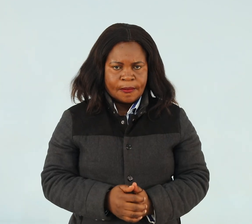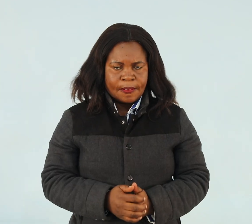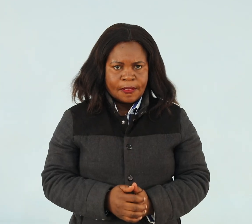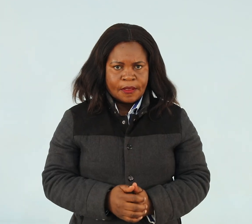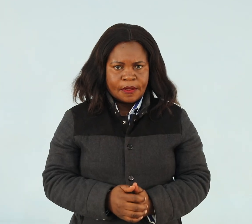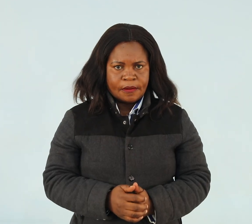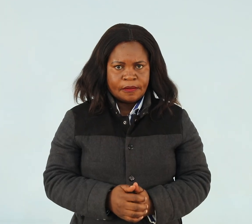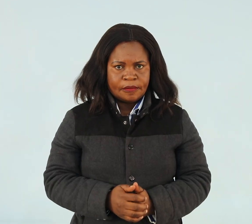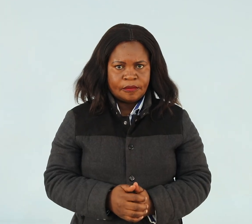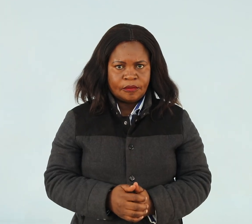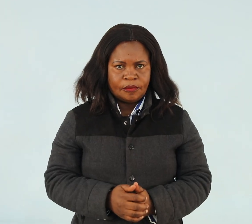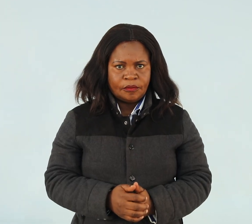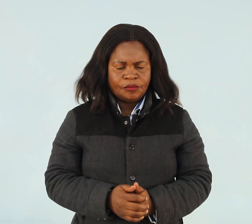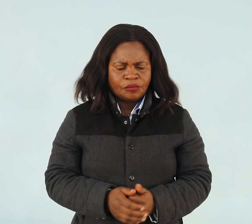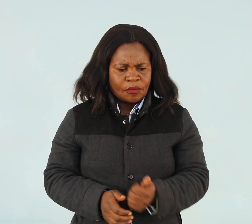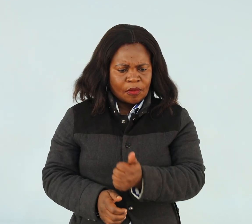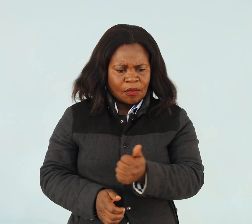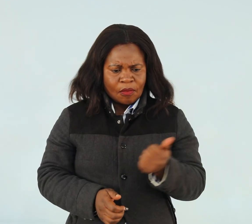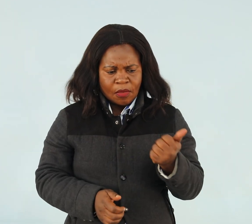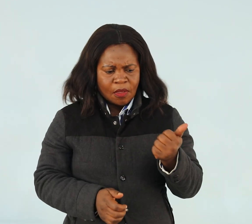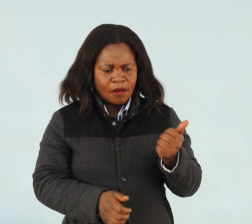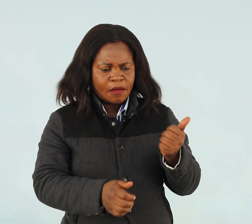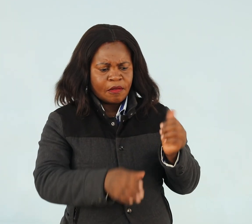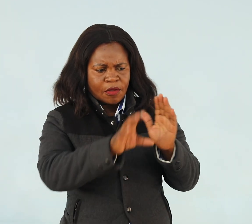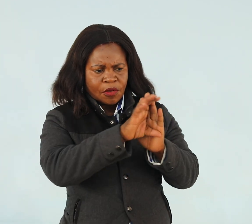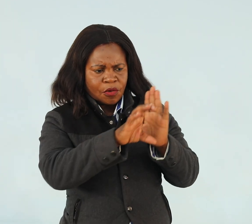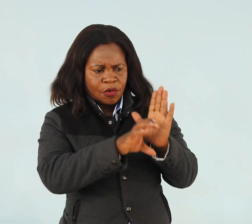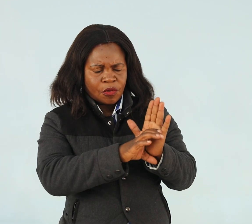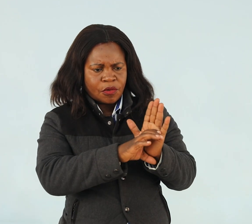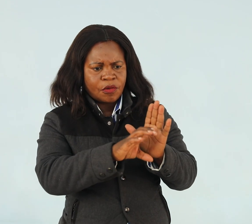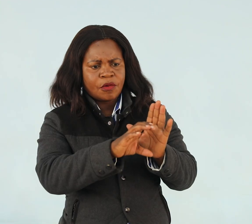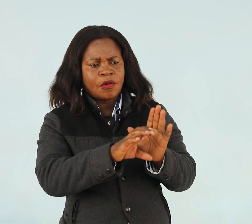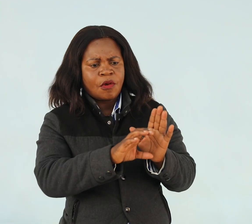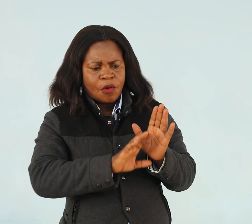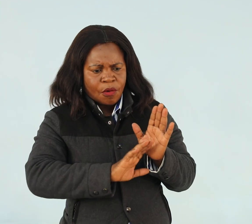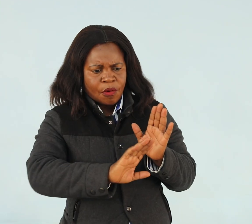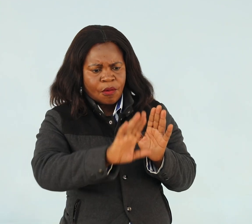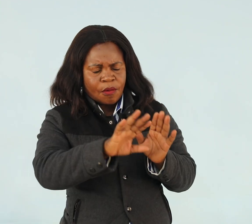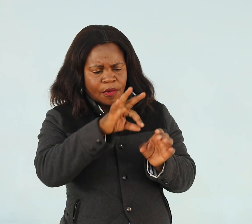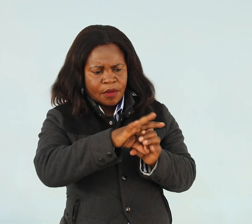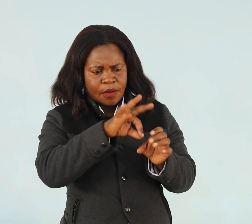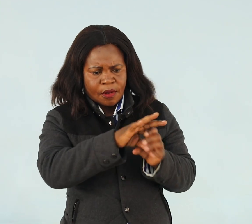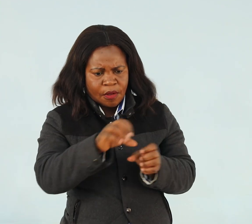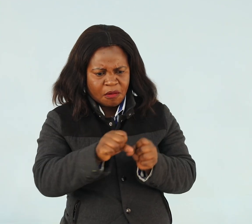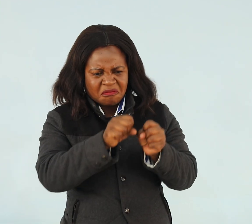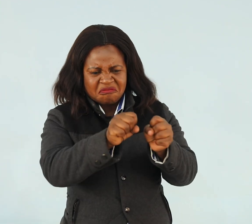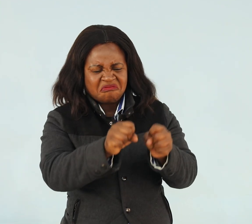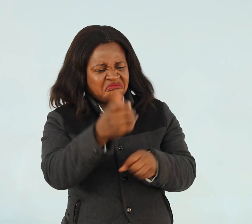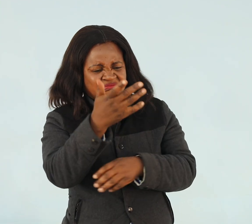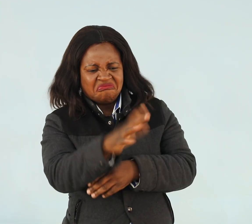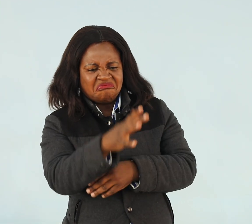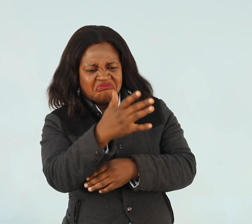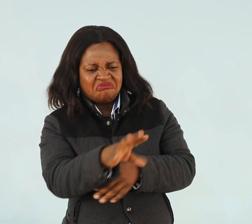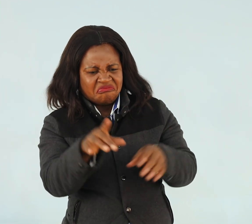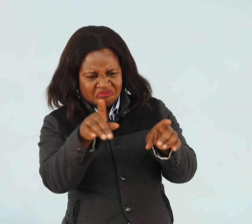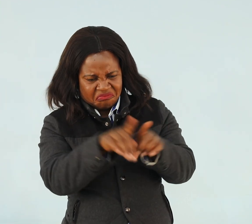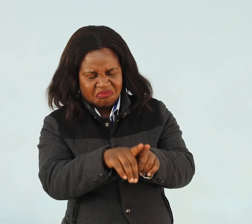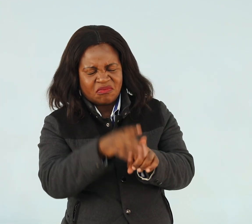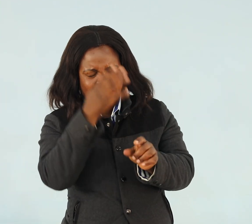The rest of the constitutional provisions on the electoral system remain the same as they are in the Principal Act.